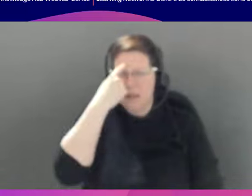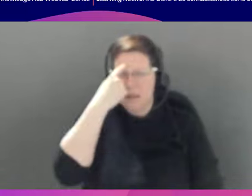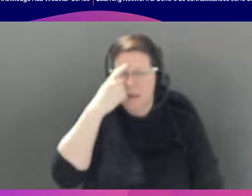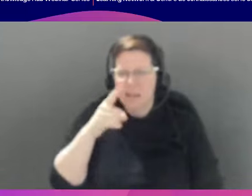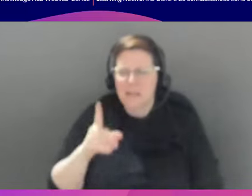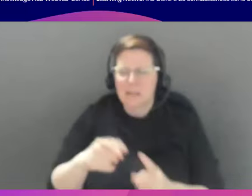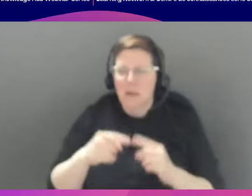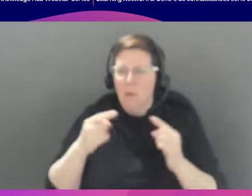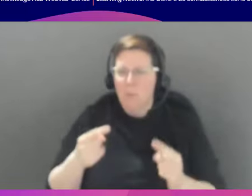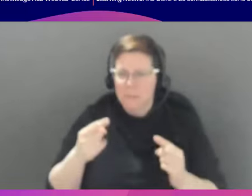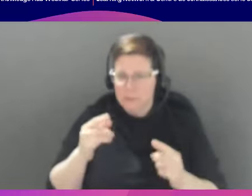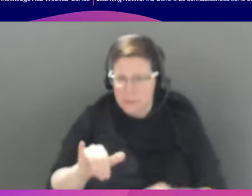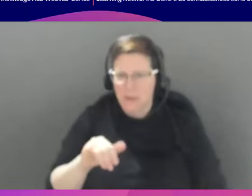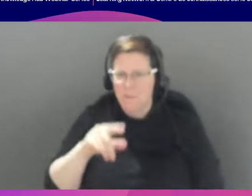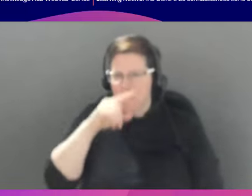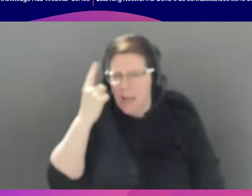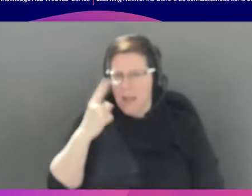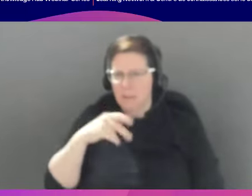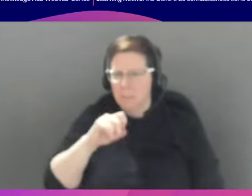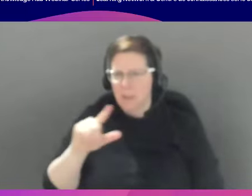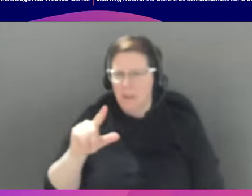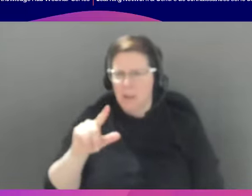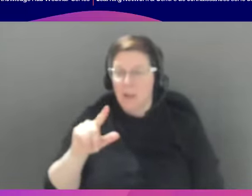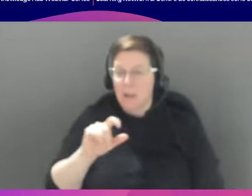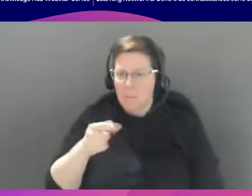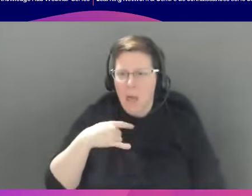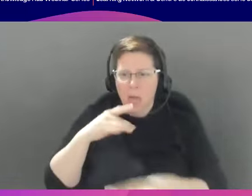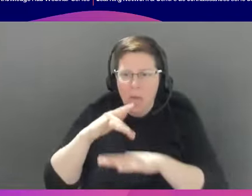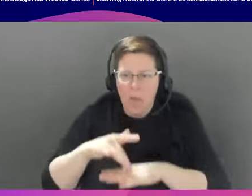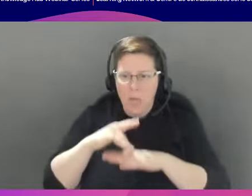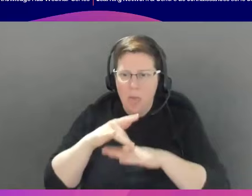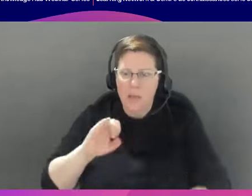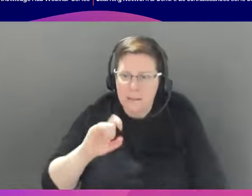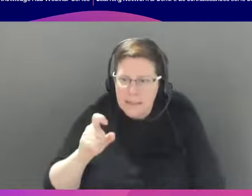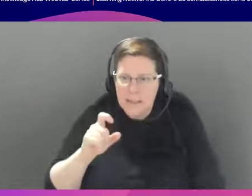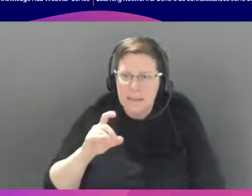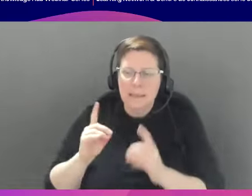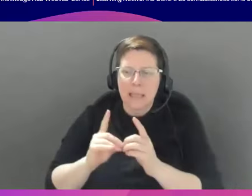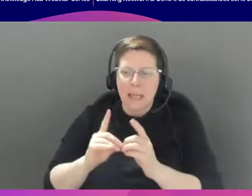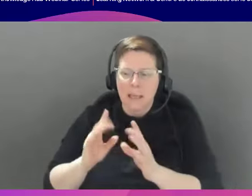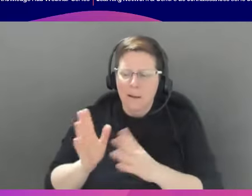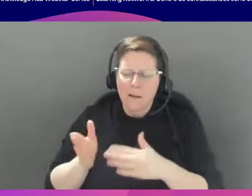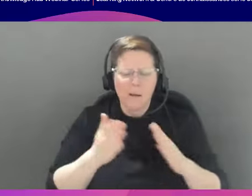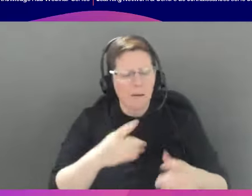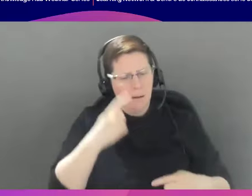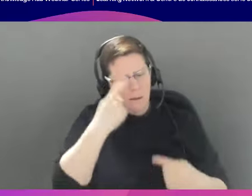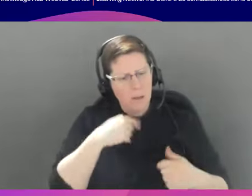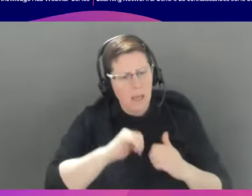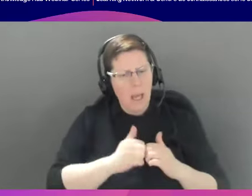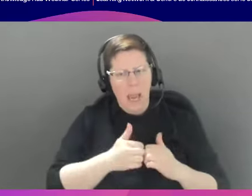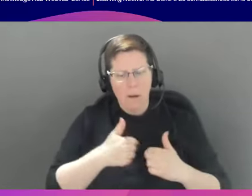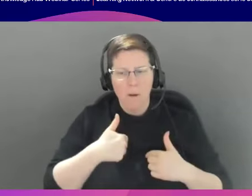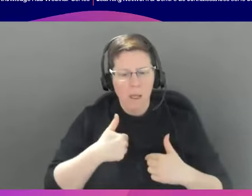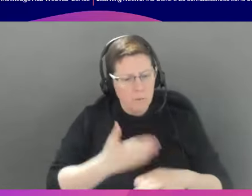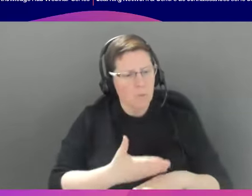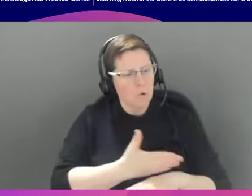pill. By not obsessing about sex and dating, and instead just focusing on making myself happier in ways that I could